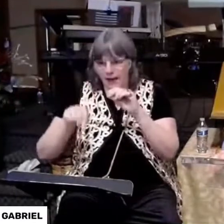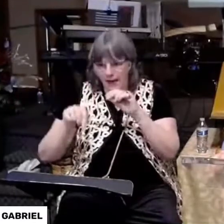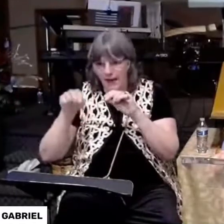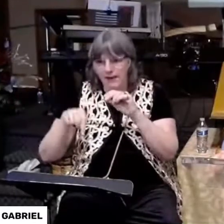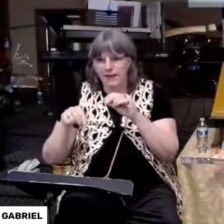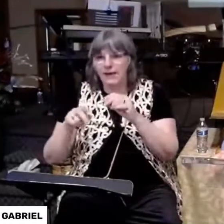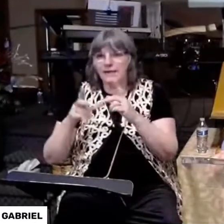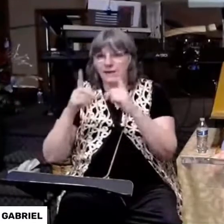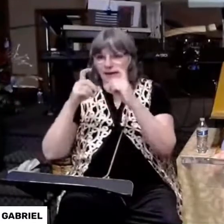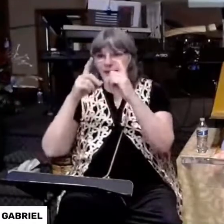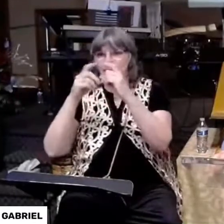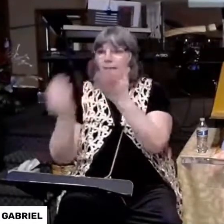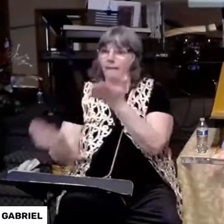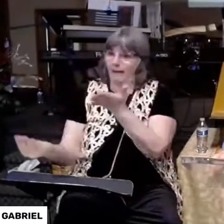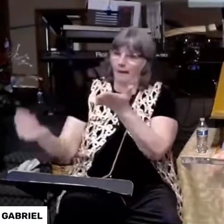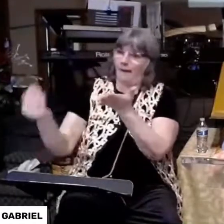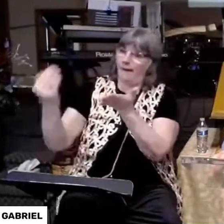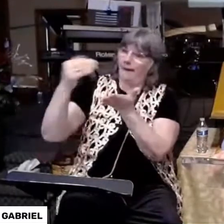gosh.